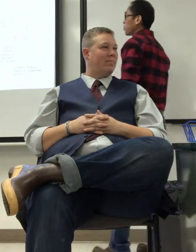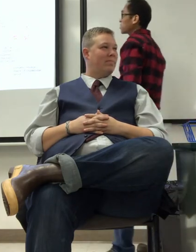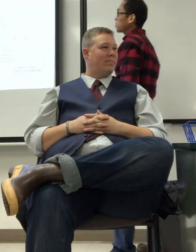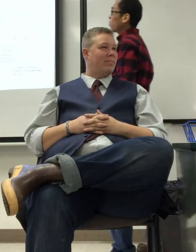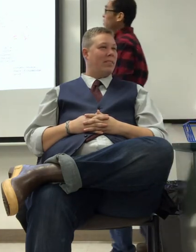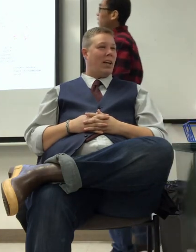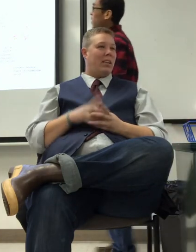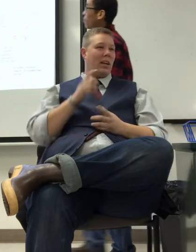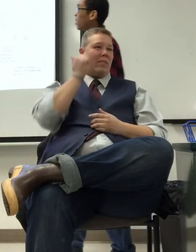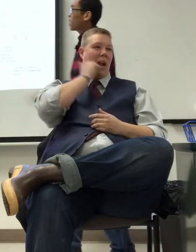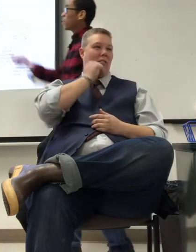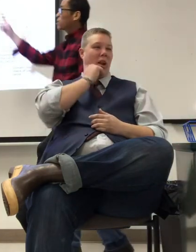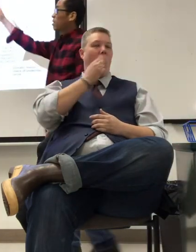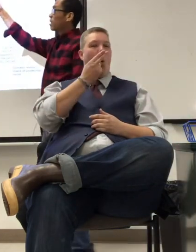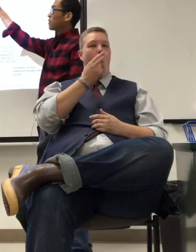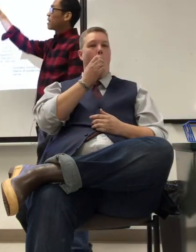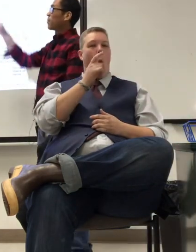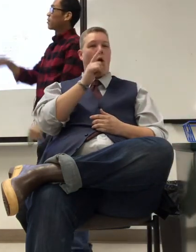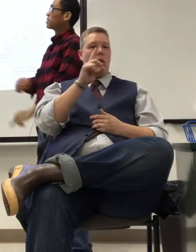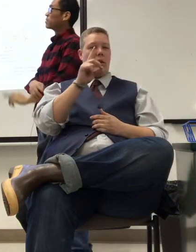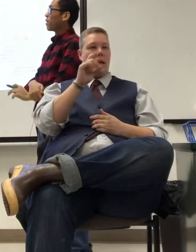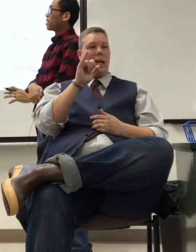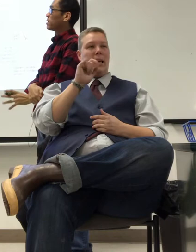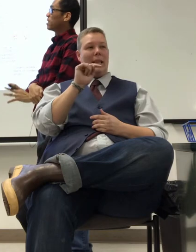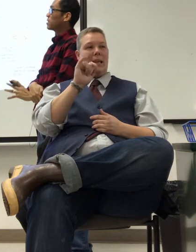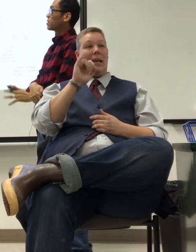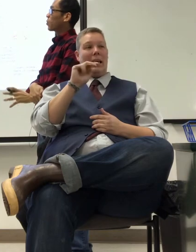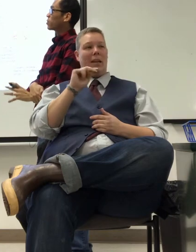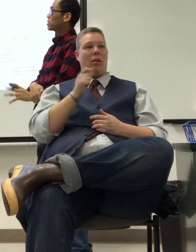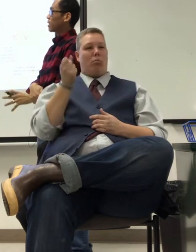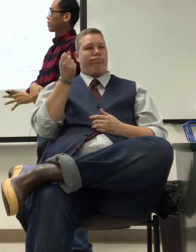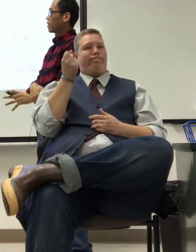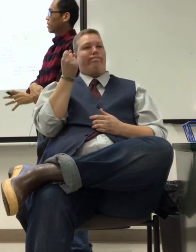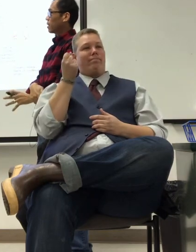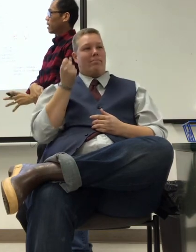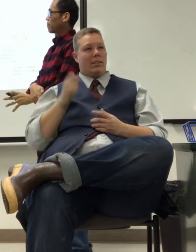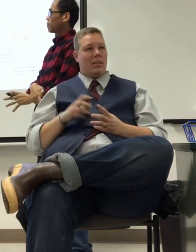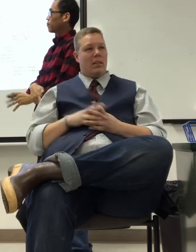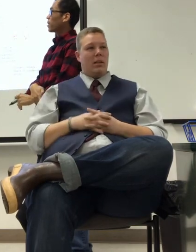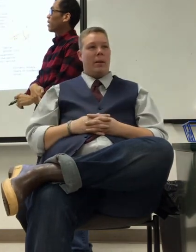everyday expression, hold it in. Anyways, look at the top there. It says pontine storage center.